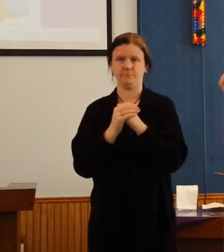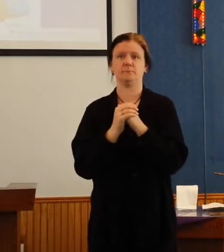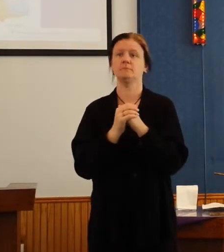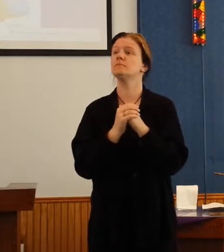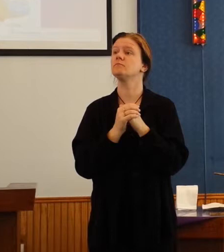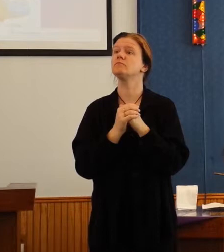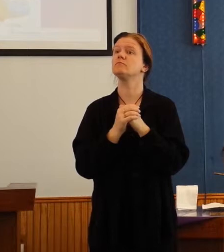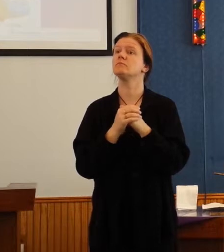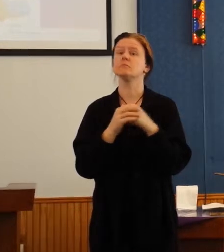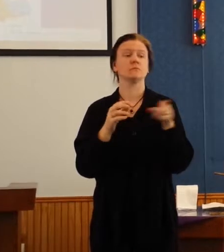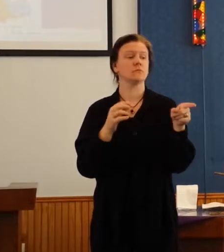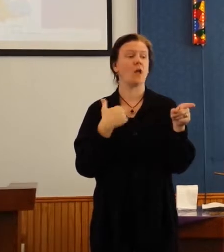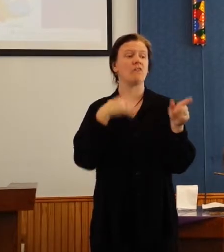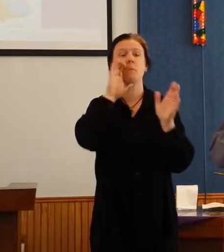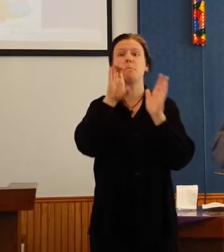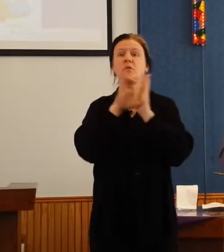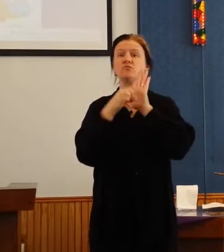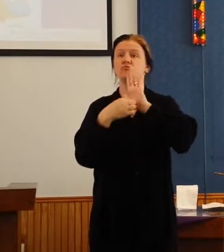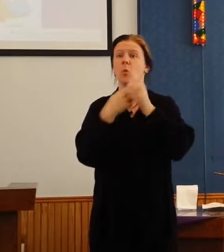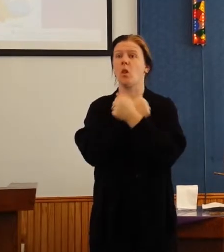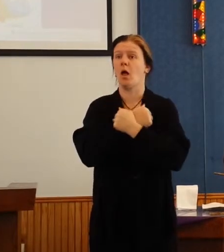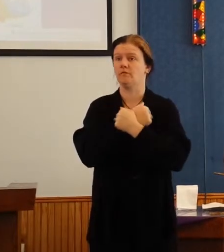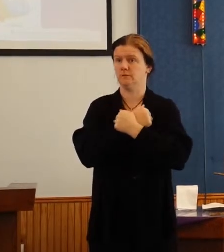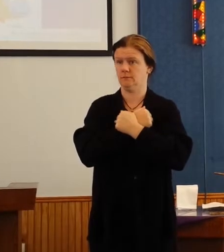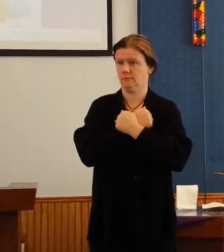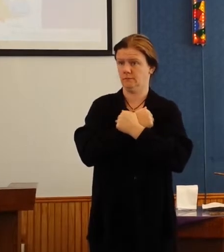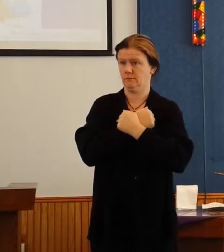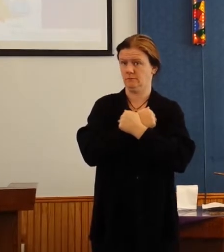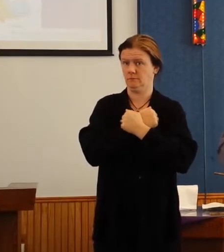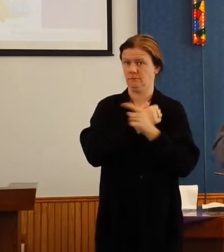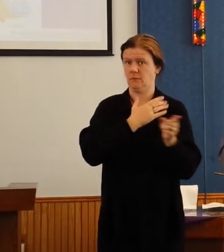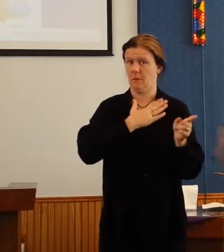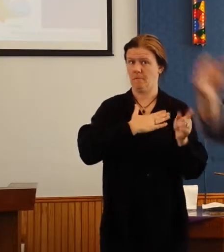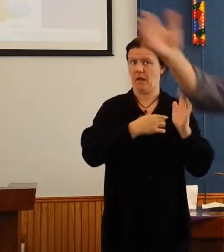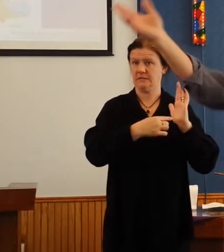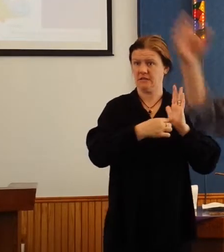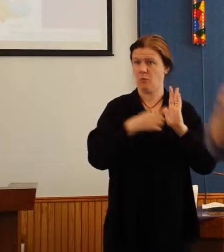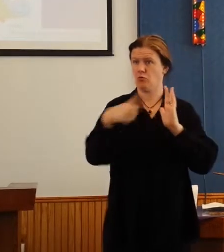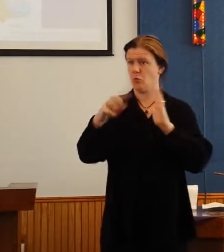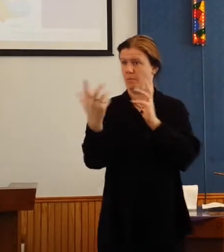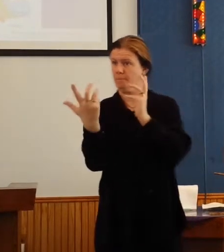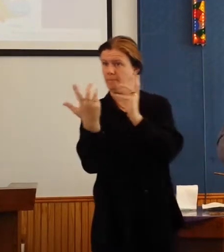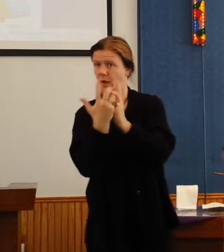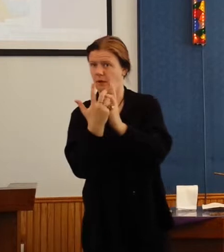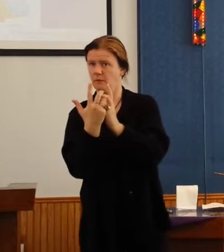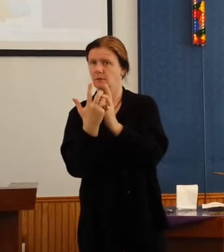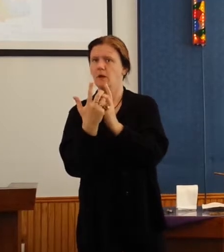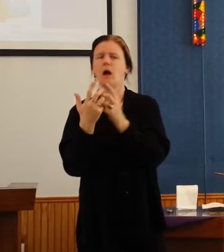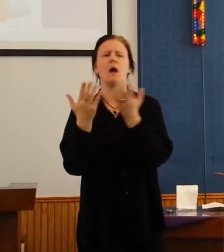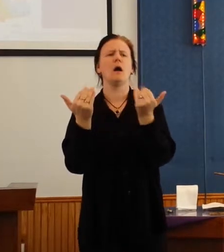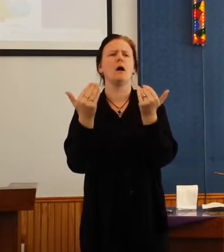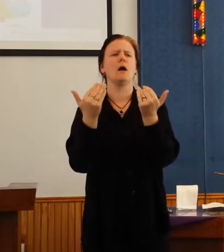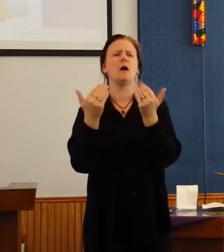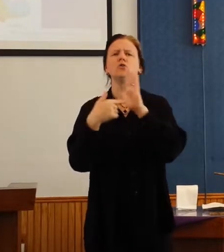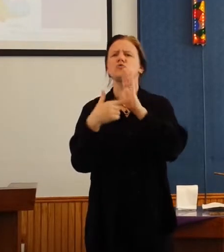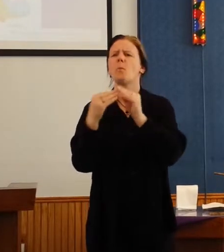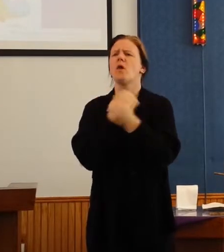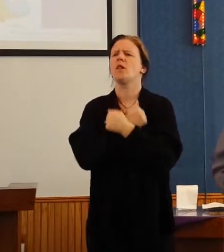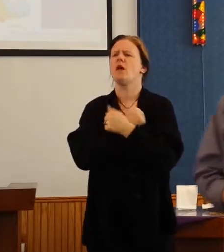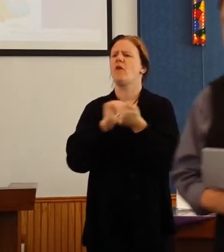examples of how we can be more loving, and let's see if you can match what my examples are. How can we be more loving, just like